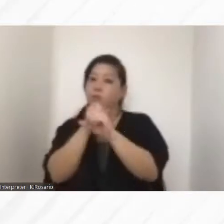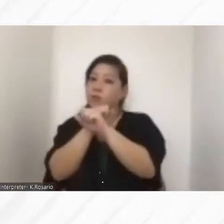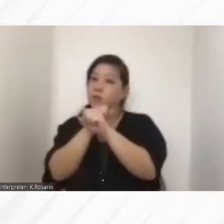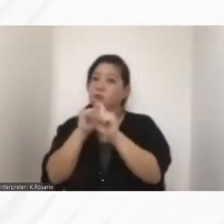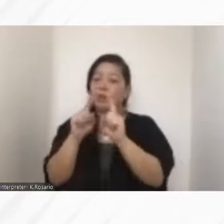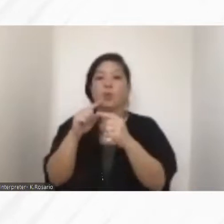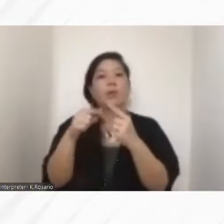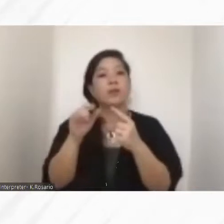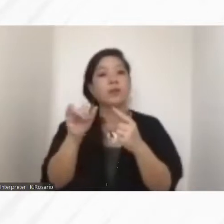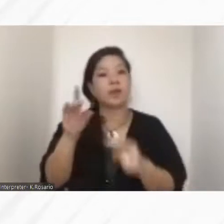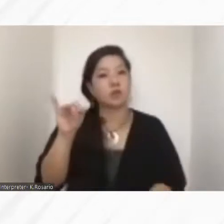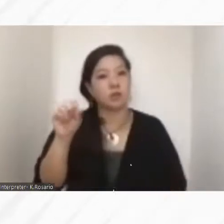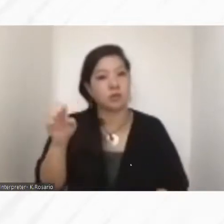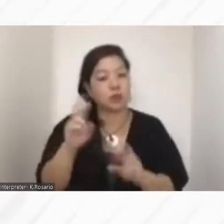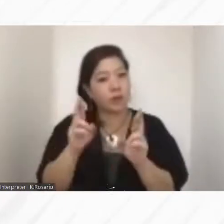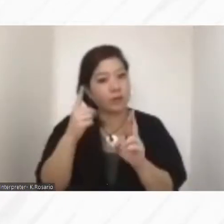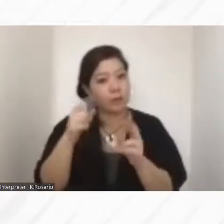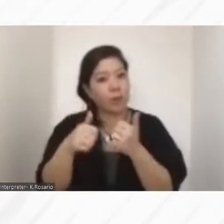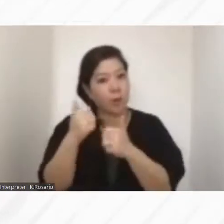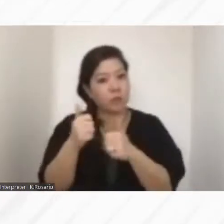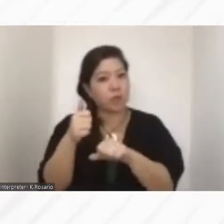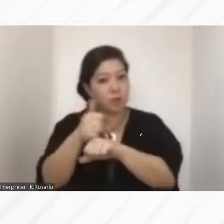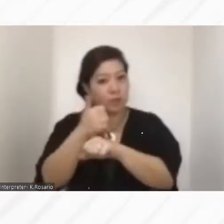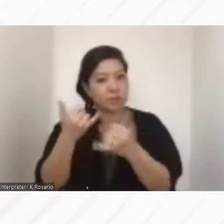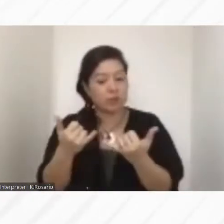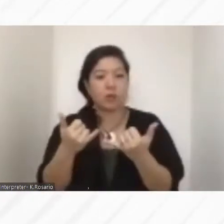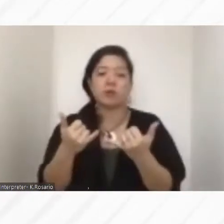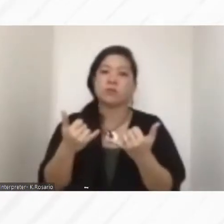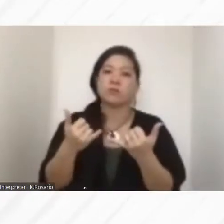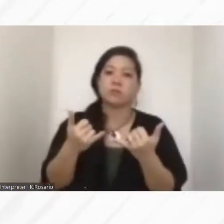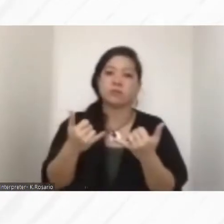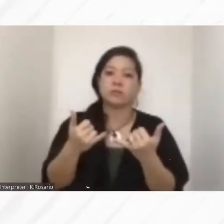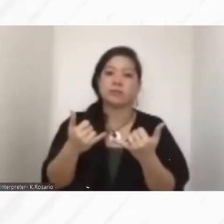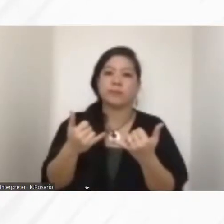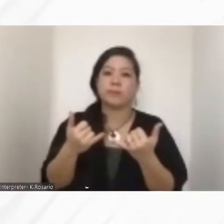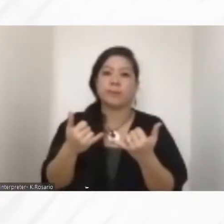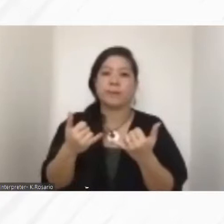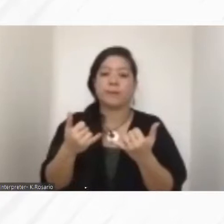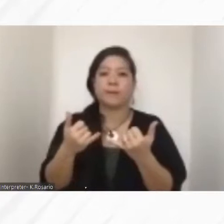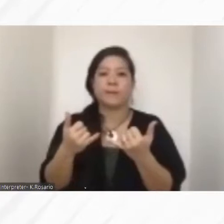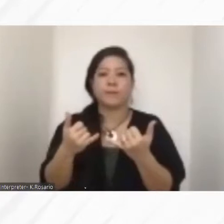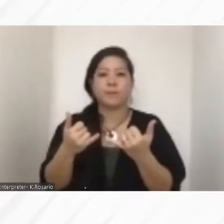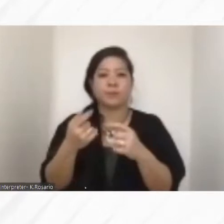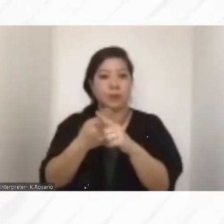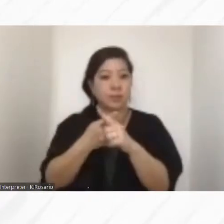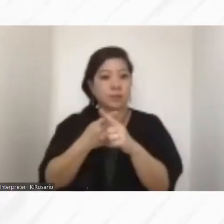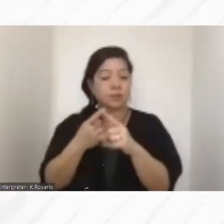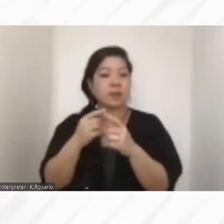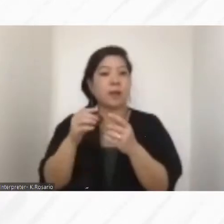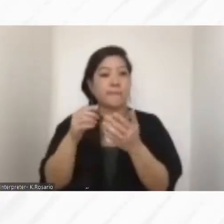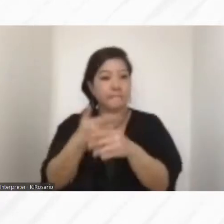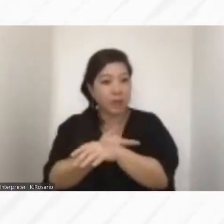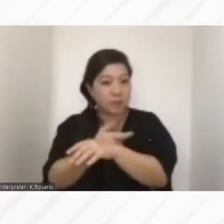for distribution first to those most at risk. Over the ensuing months, our aim is to vaccinate millions of Americans,